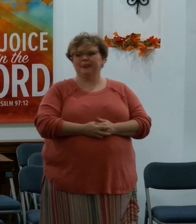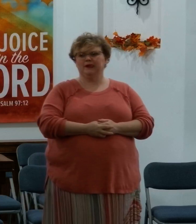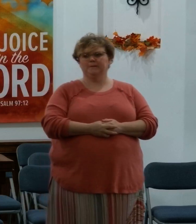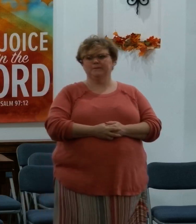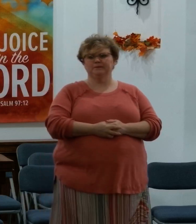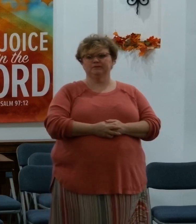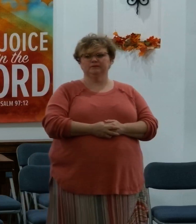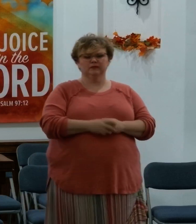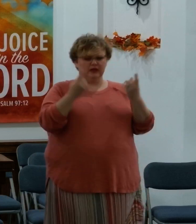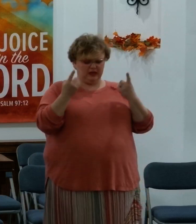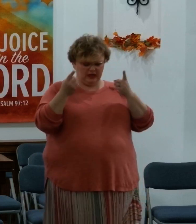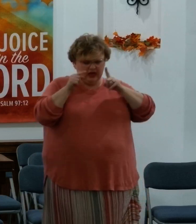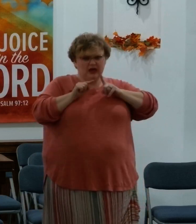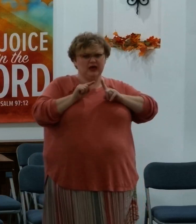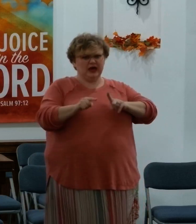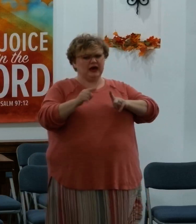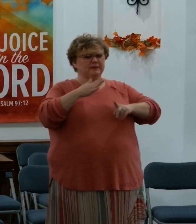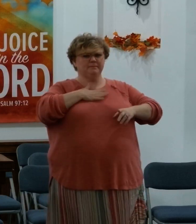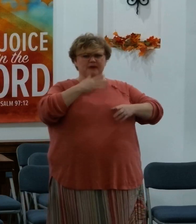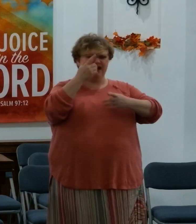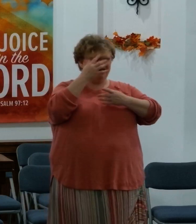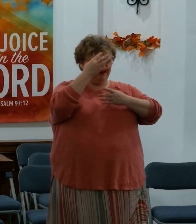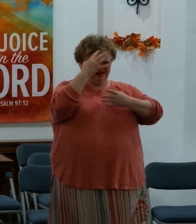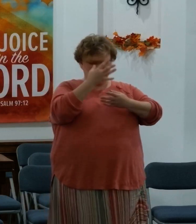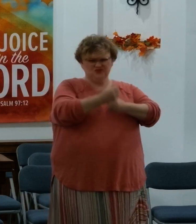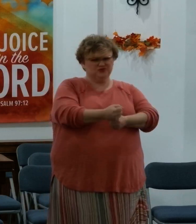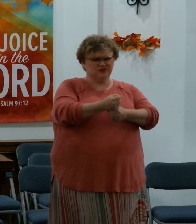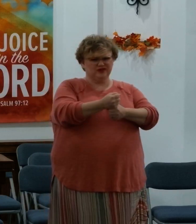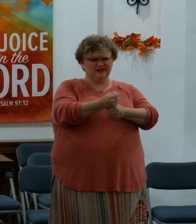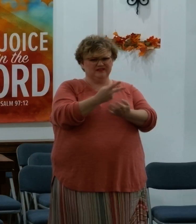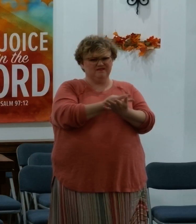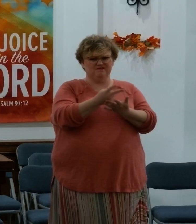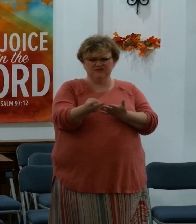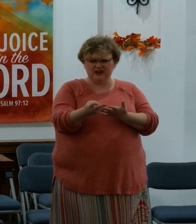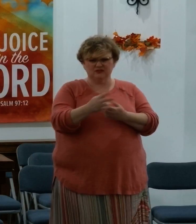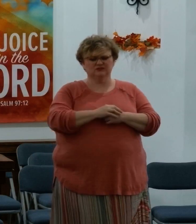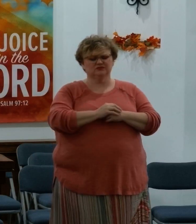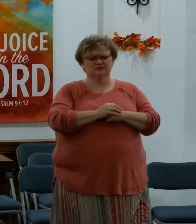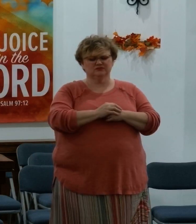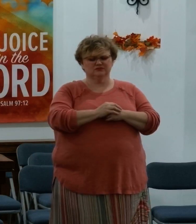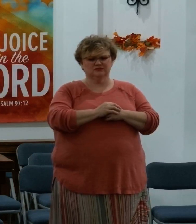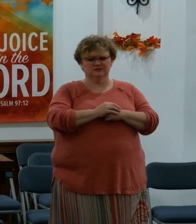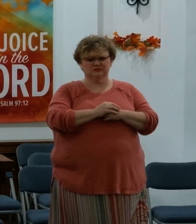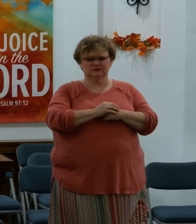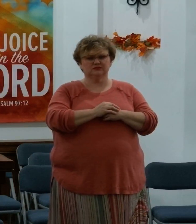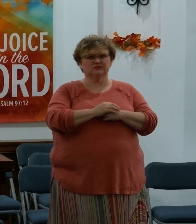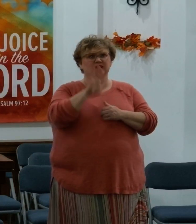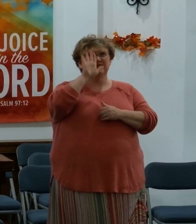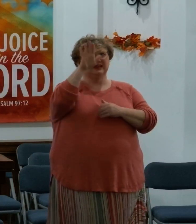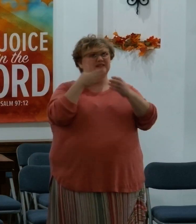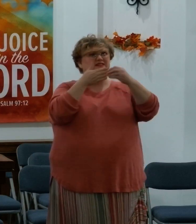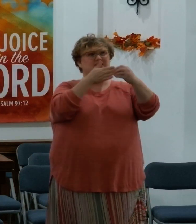thee. When my wavering faith and trials falters, when his guiding hand